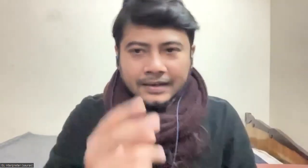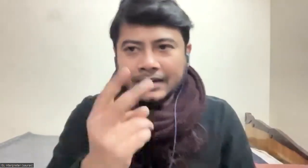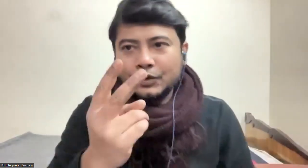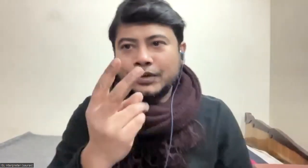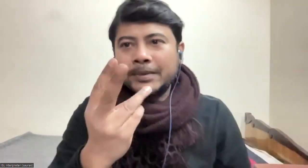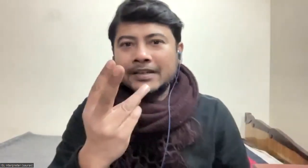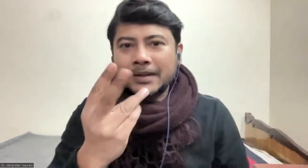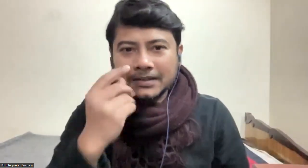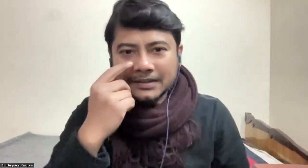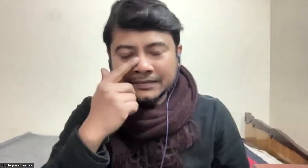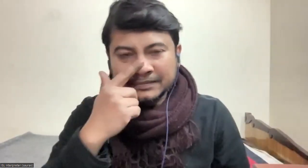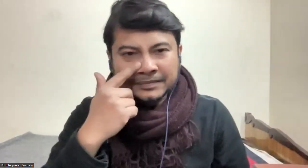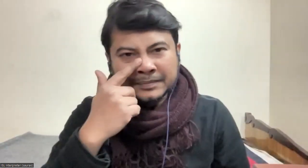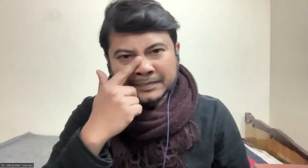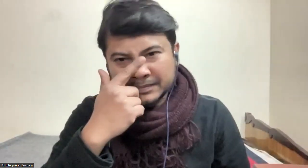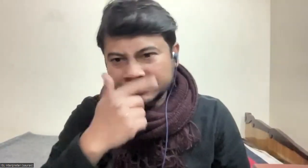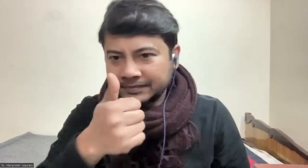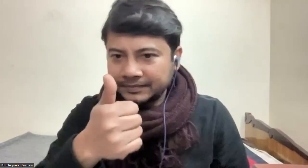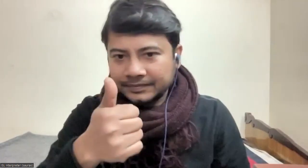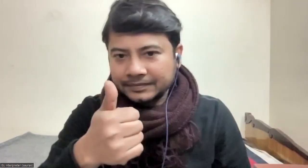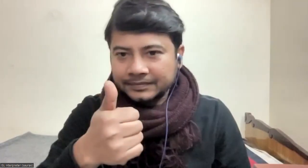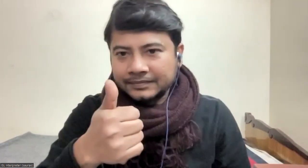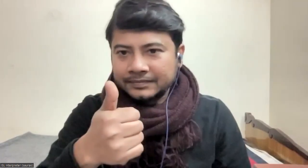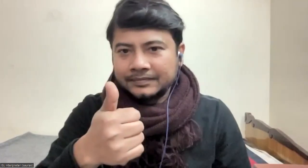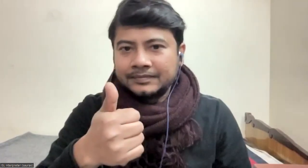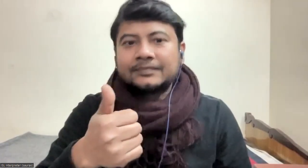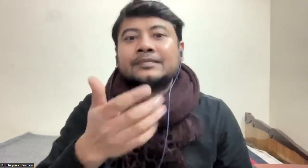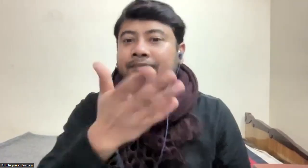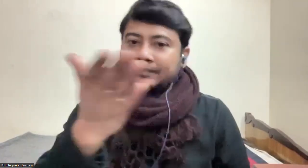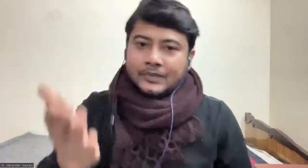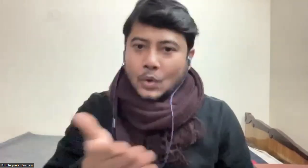Take 2-3 minutes, Mataji. Yeah, we can chant meanwhile.